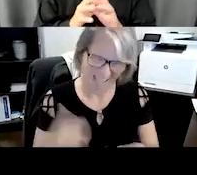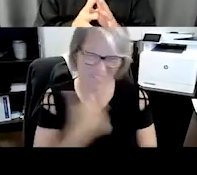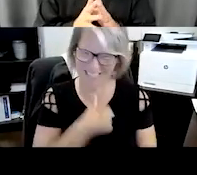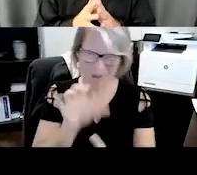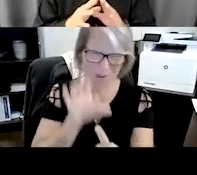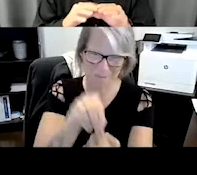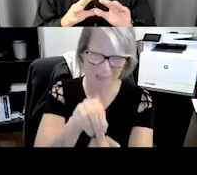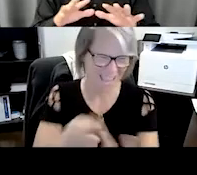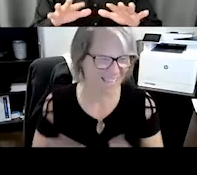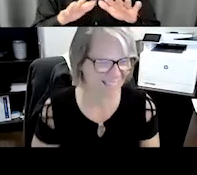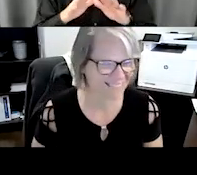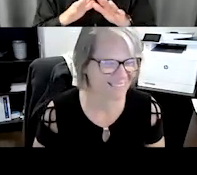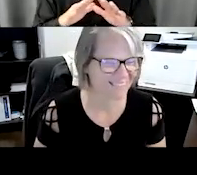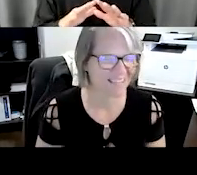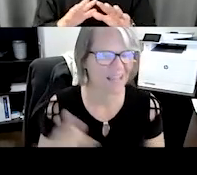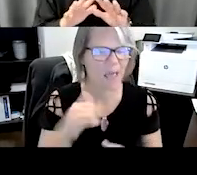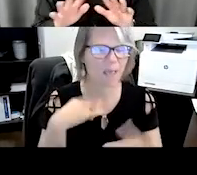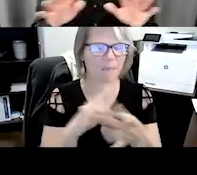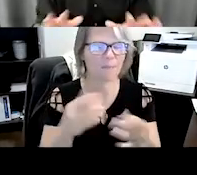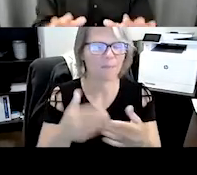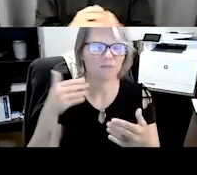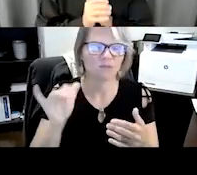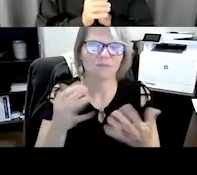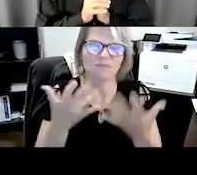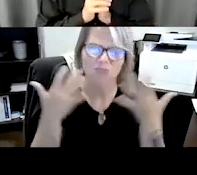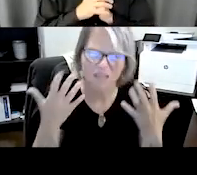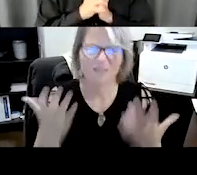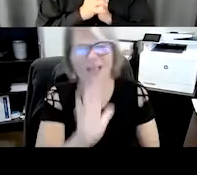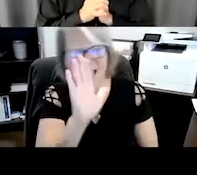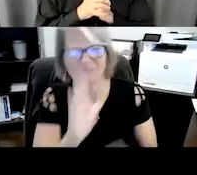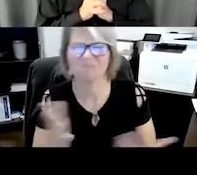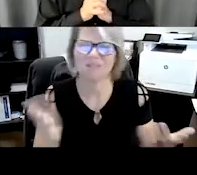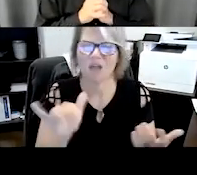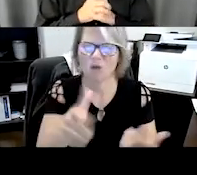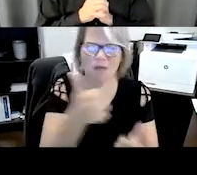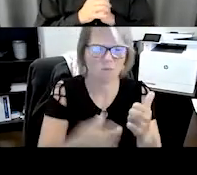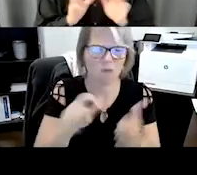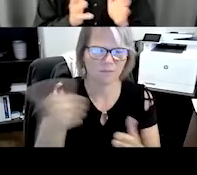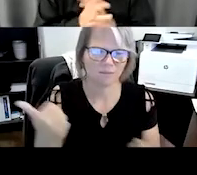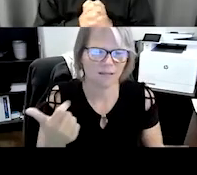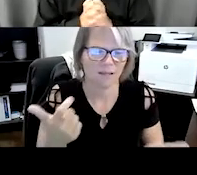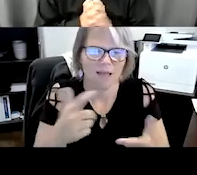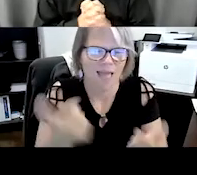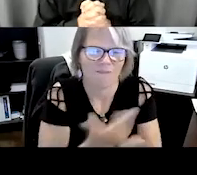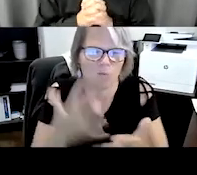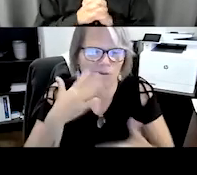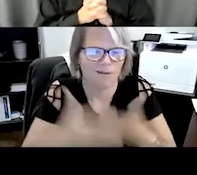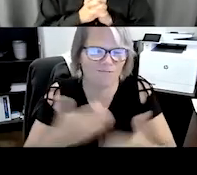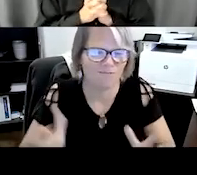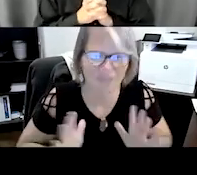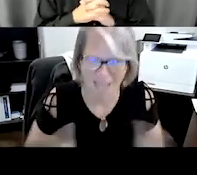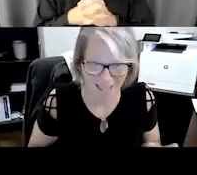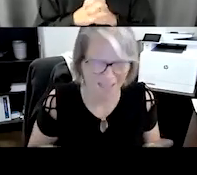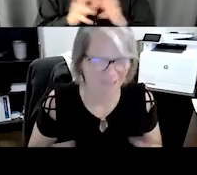There's no need to act like we're going to bite you. Okay, calm down. We're not going to bite you. I promise. Just be friendly and say hi like you would